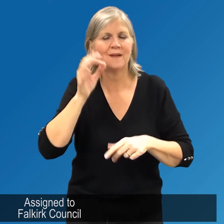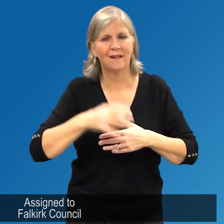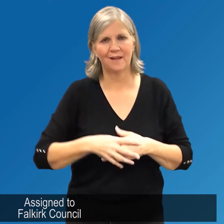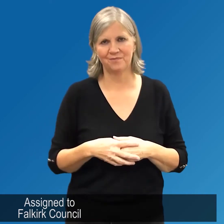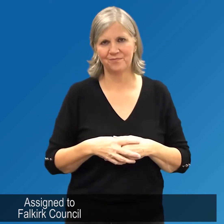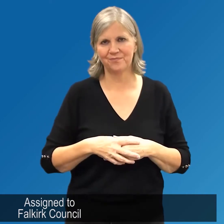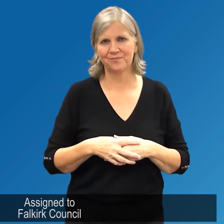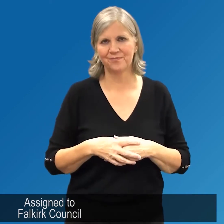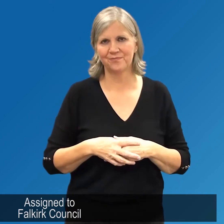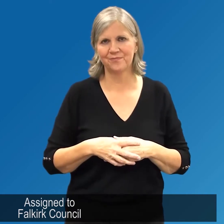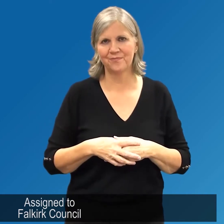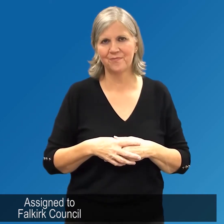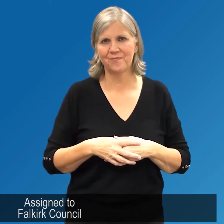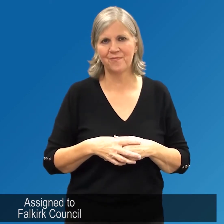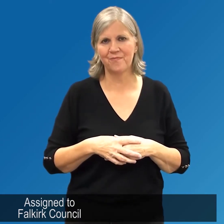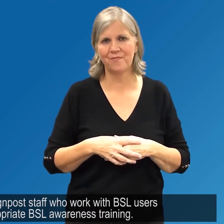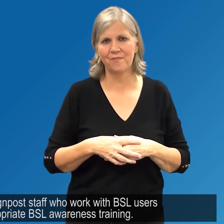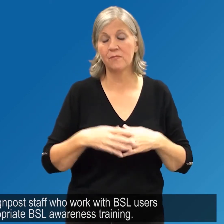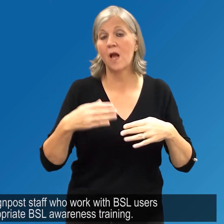Assigned to Falkirk Council.